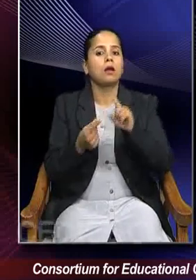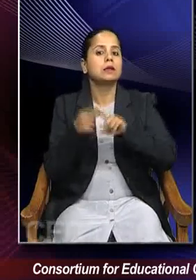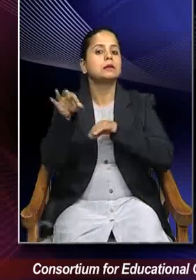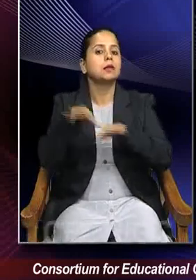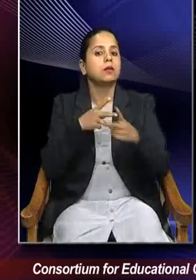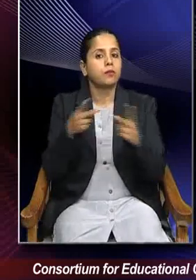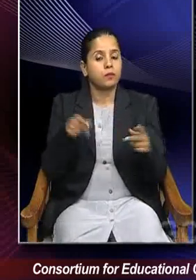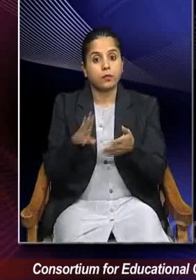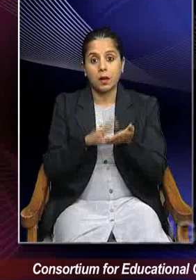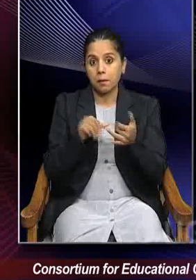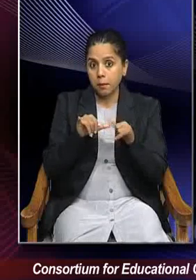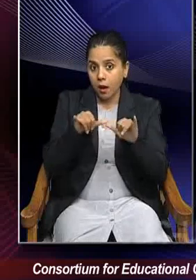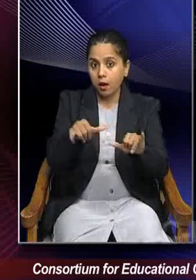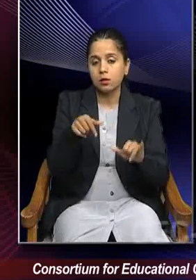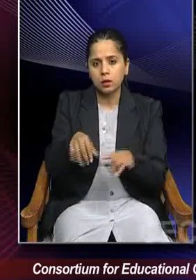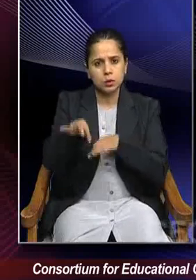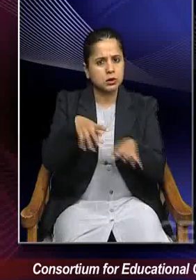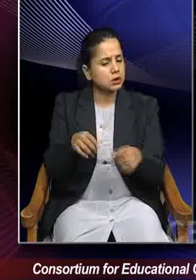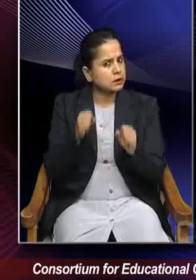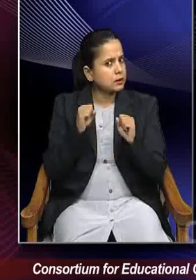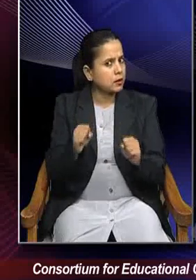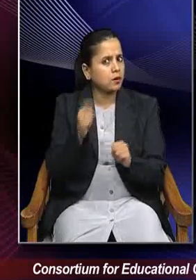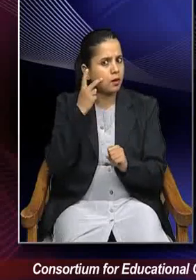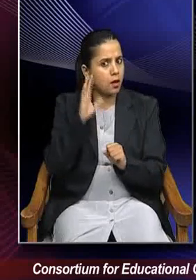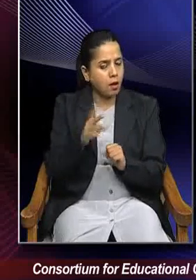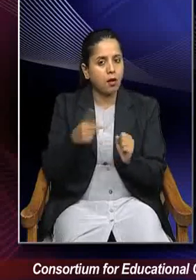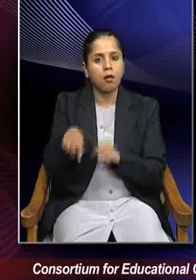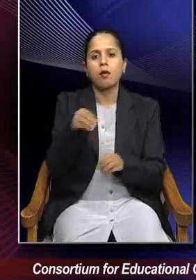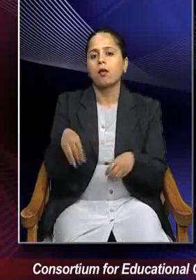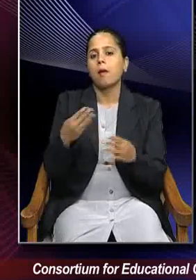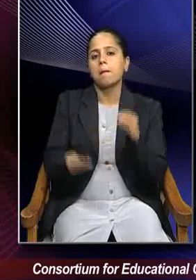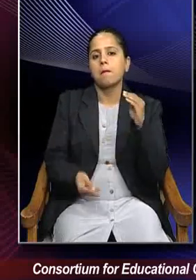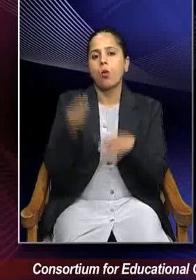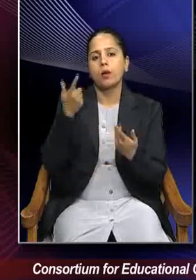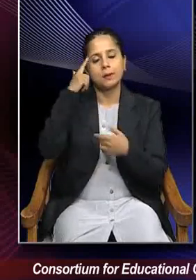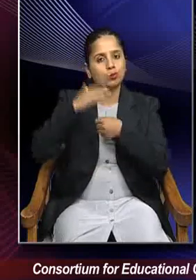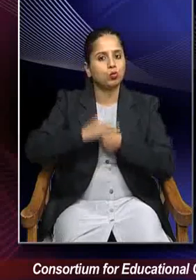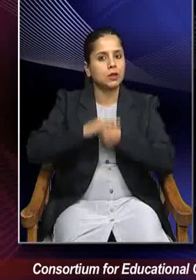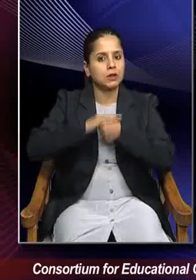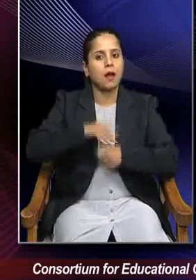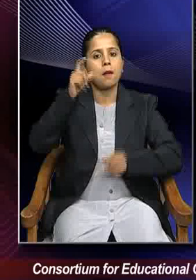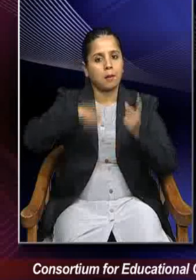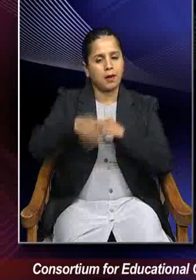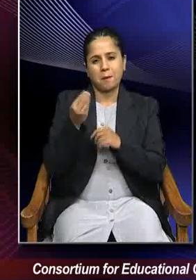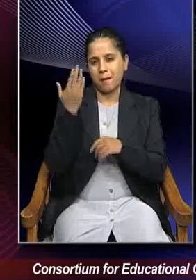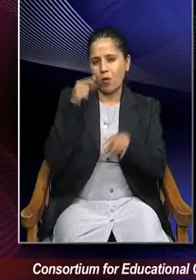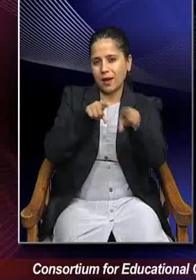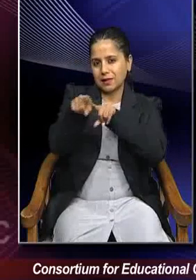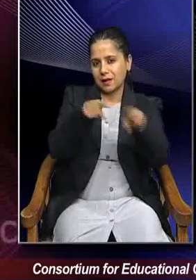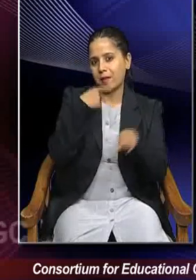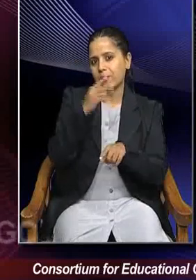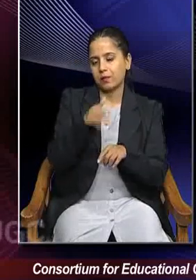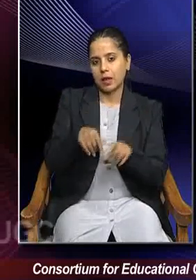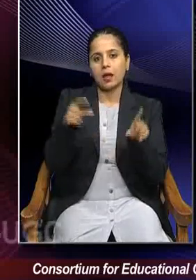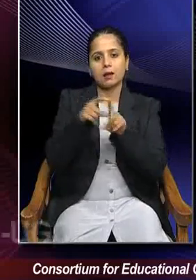day, the management of the city becomes very difficult given the increasing pressure of population. I mean, the recent example is, of course, the